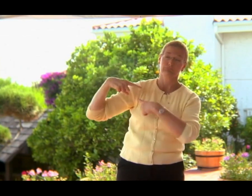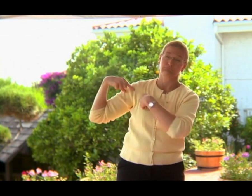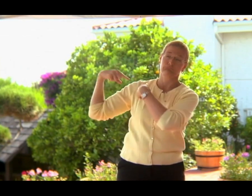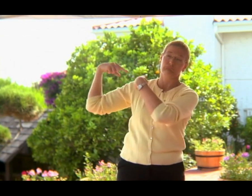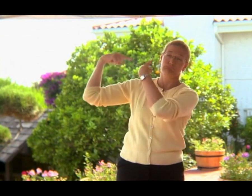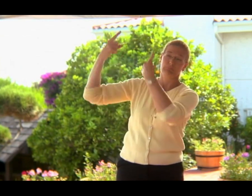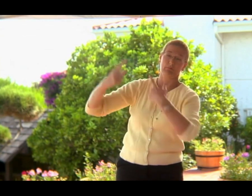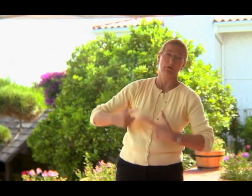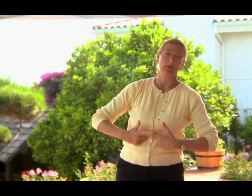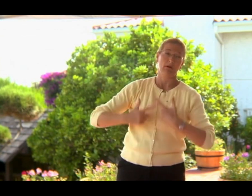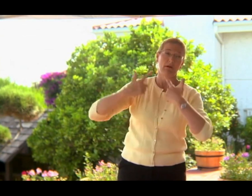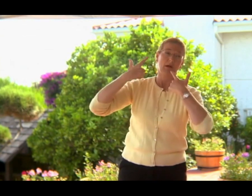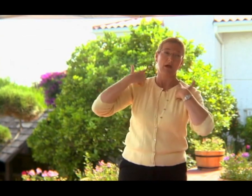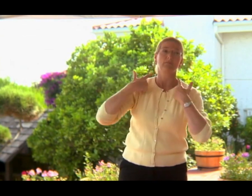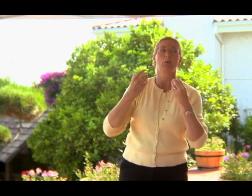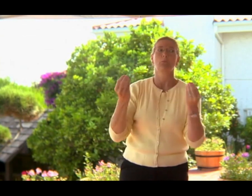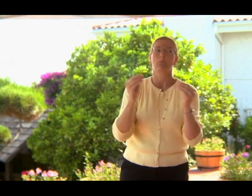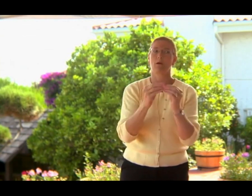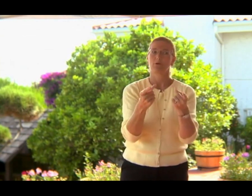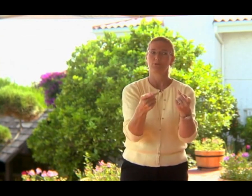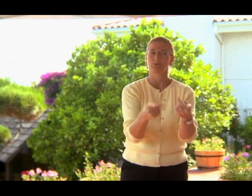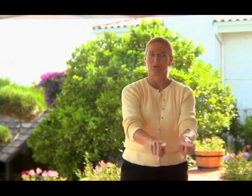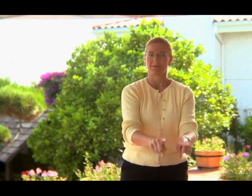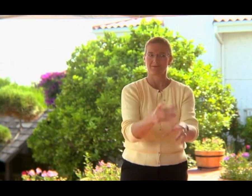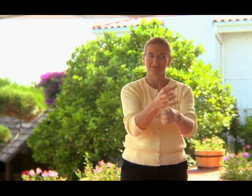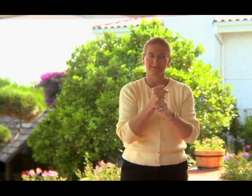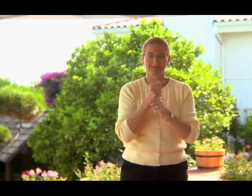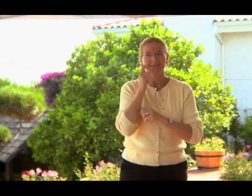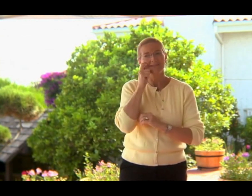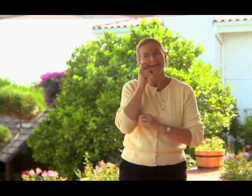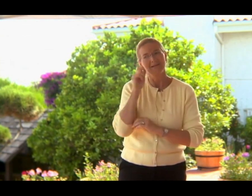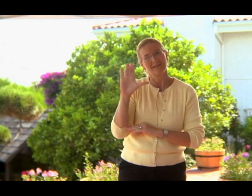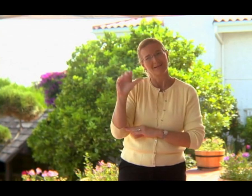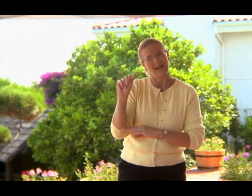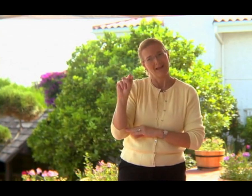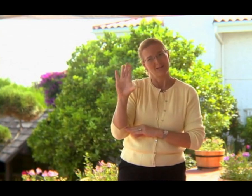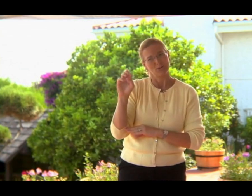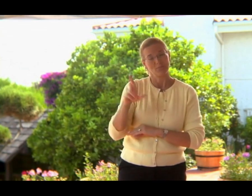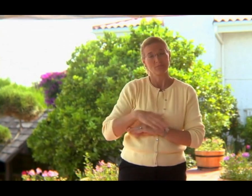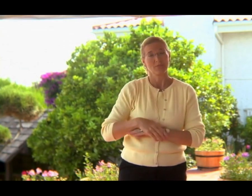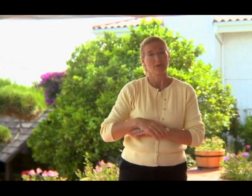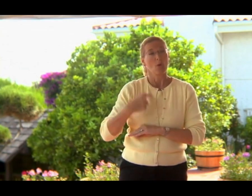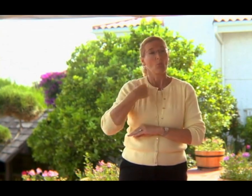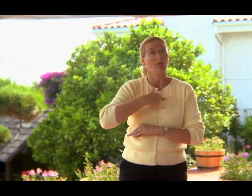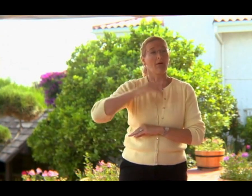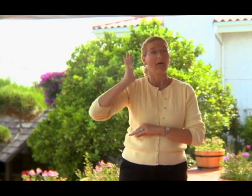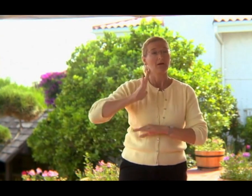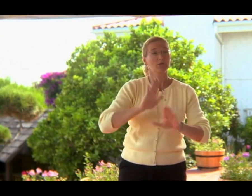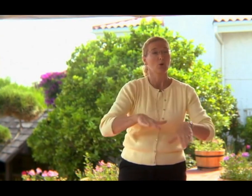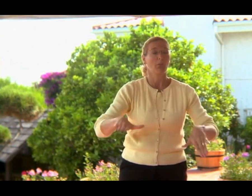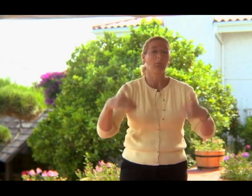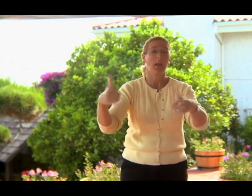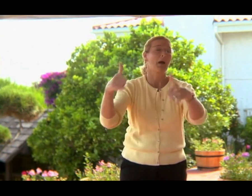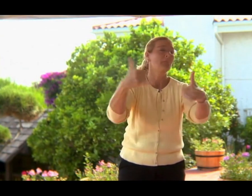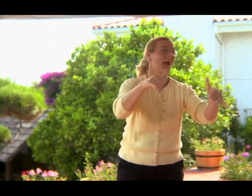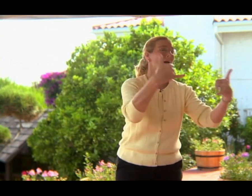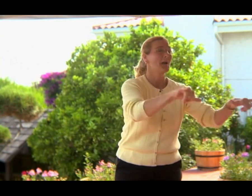The more sun exposure that you get throughout your life, the higher your chance of getting skin cancer. A lot of our sun